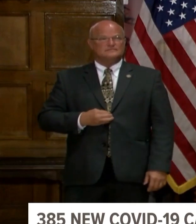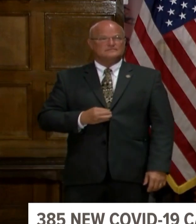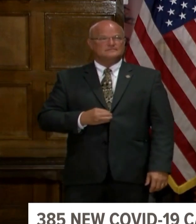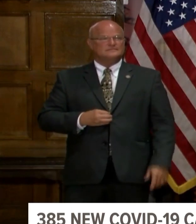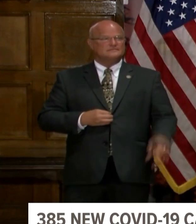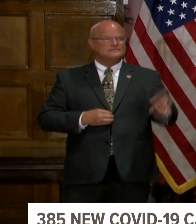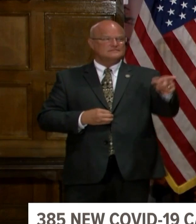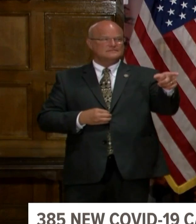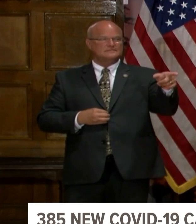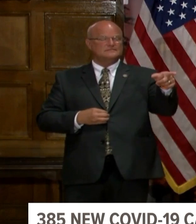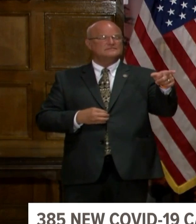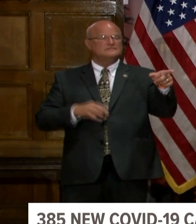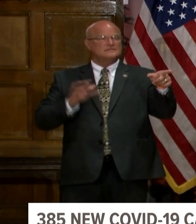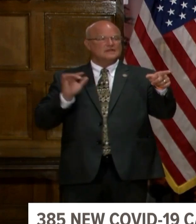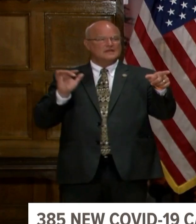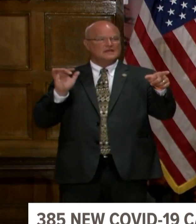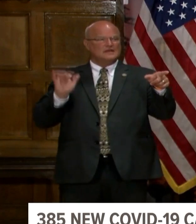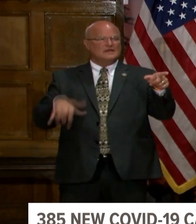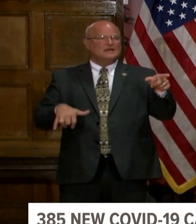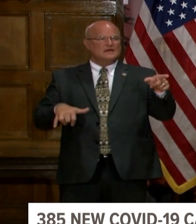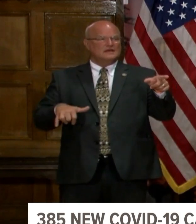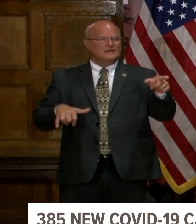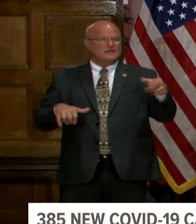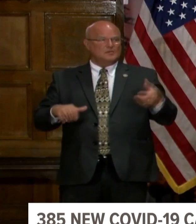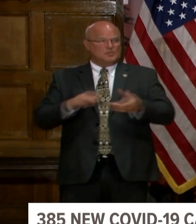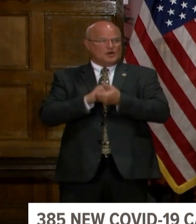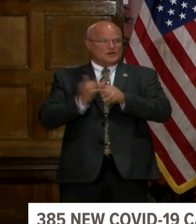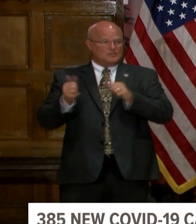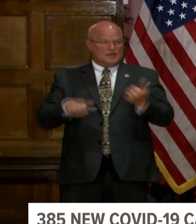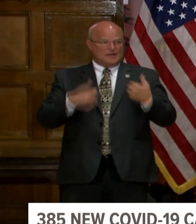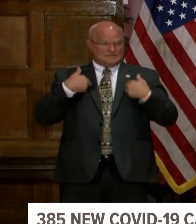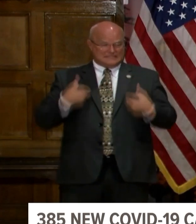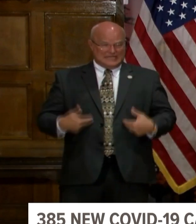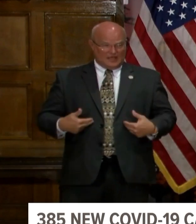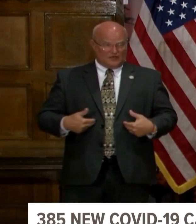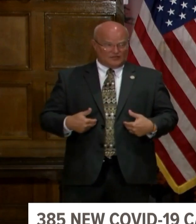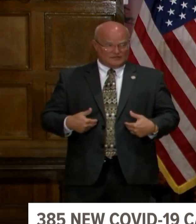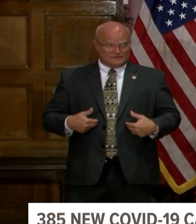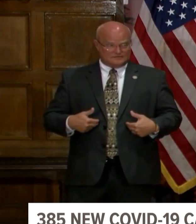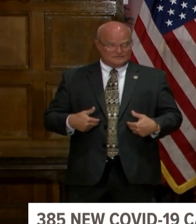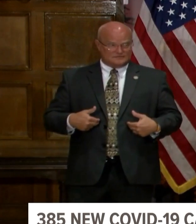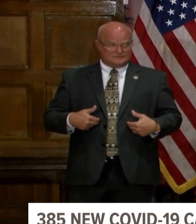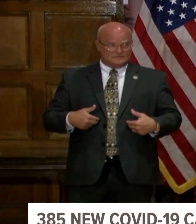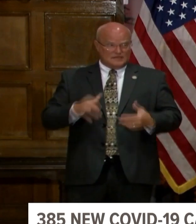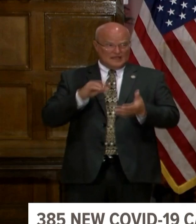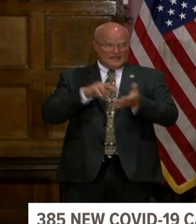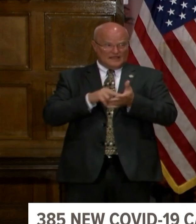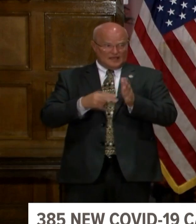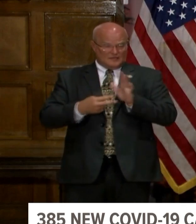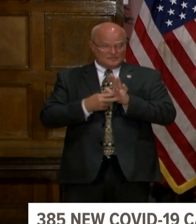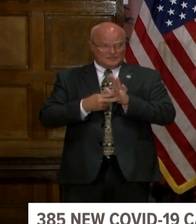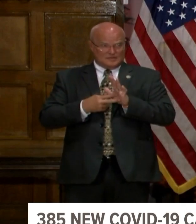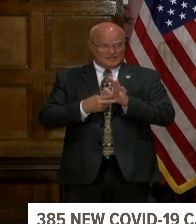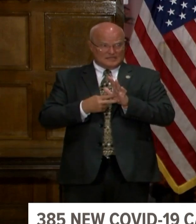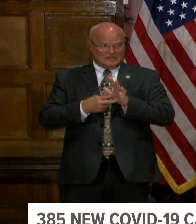So as far as the partnership with Baptist Health, does that mean,